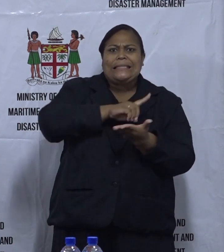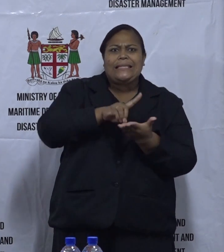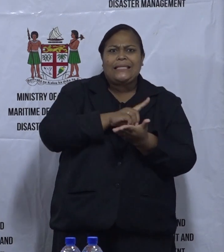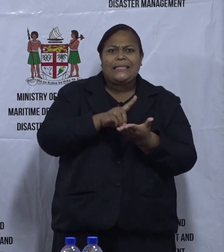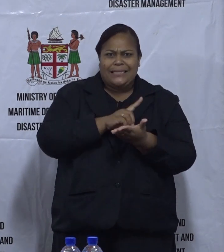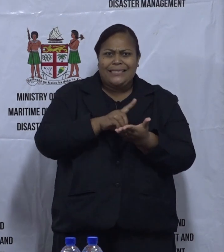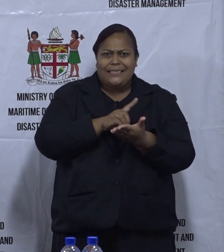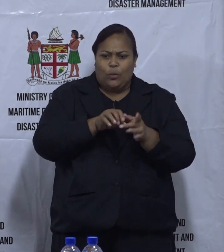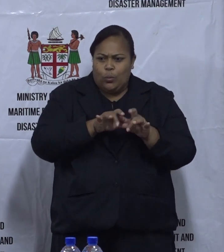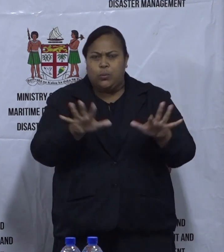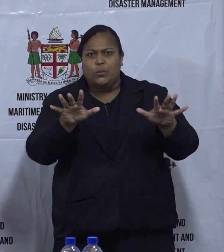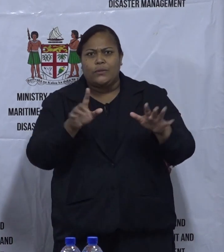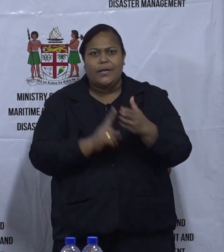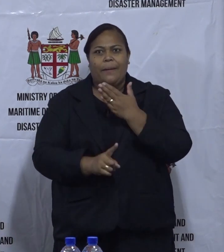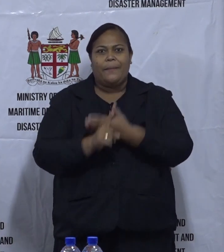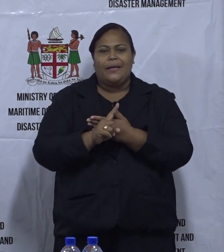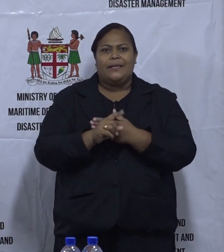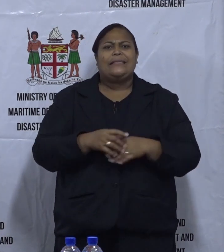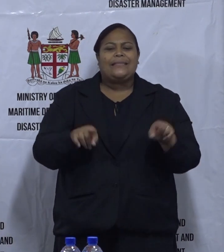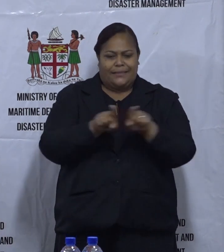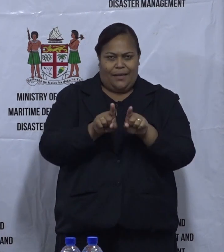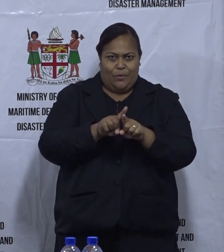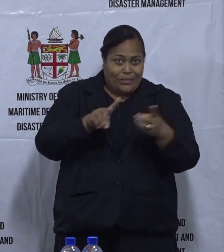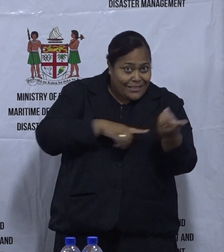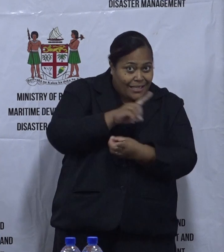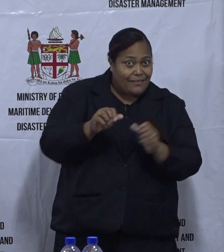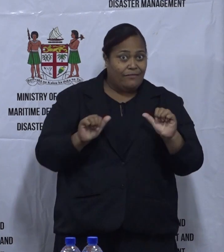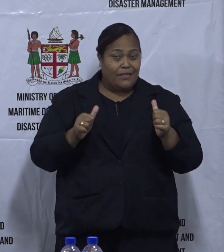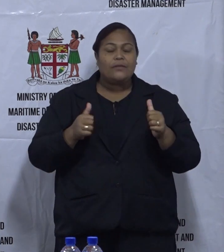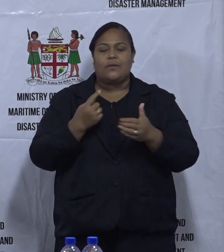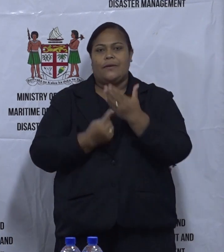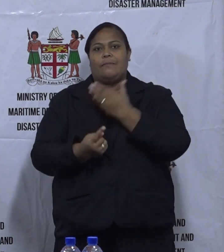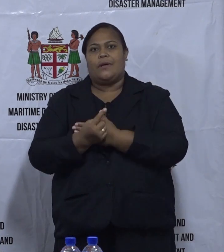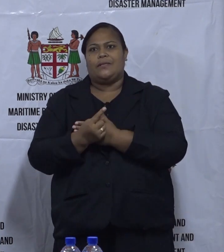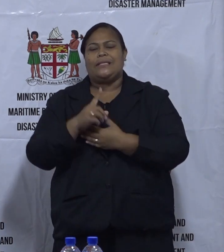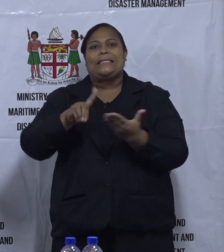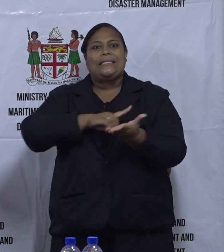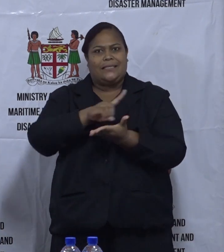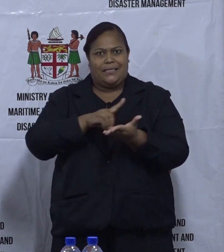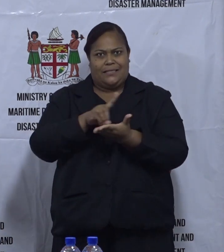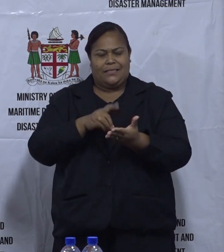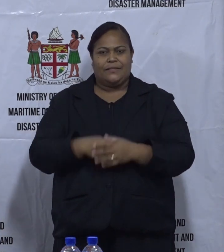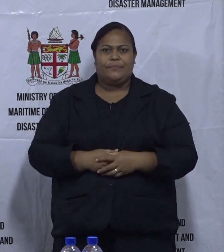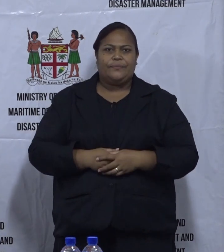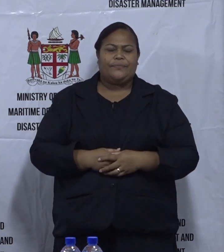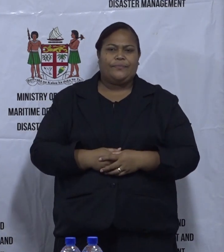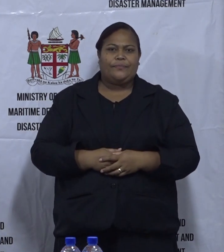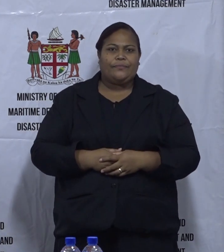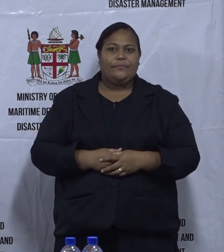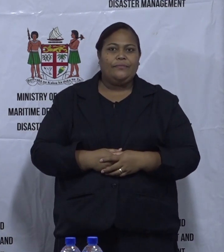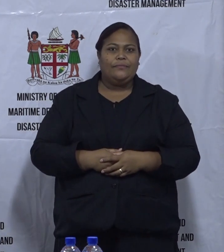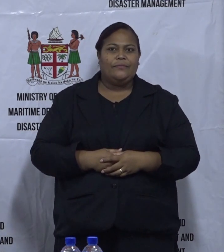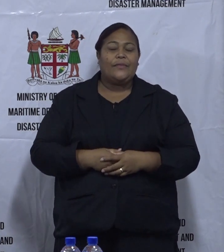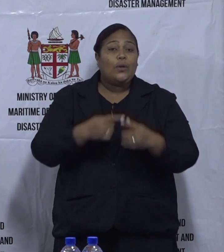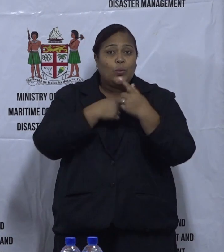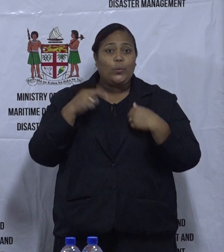disasters, such as cyclones and floods. To help prevent any major